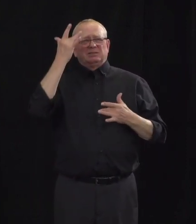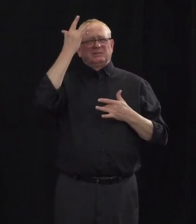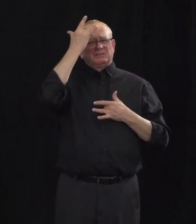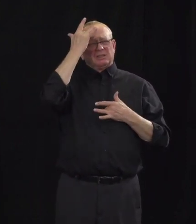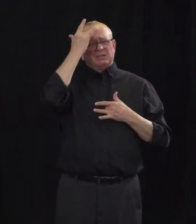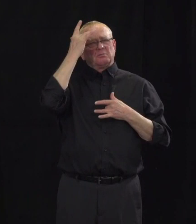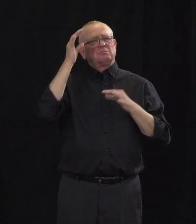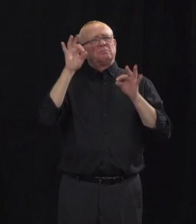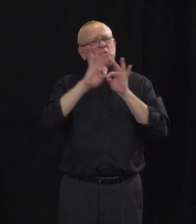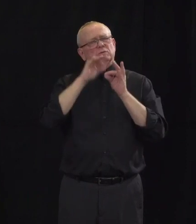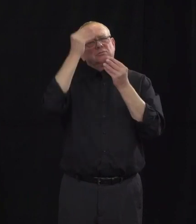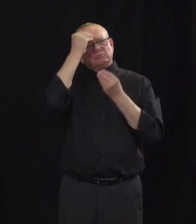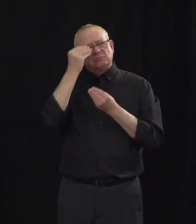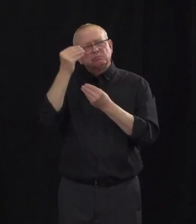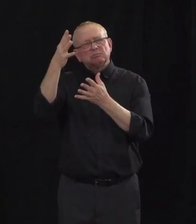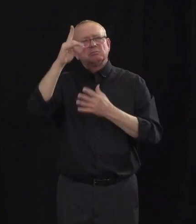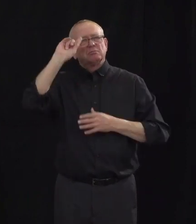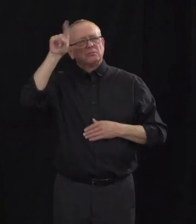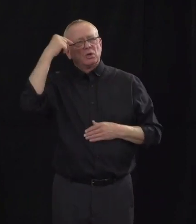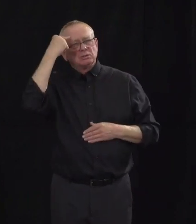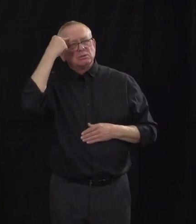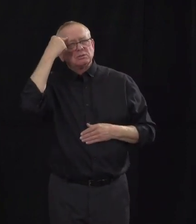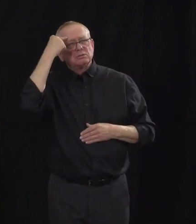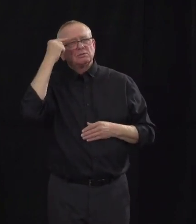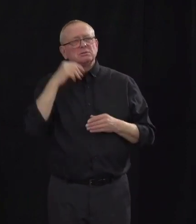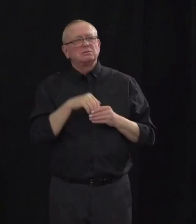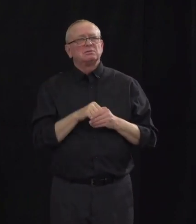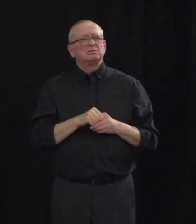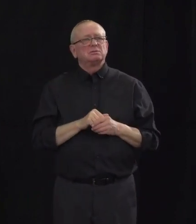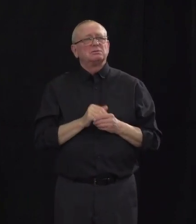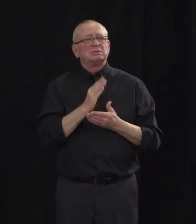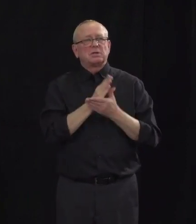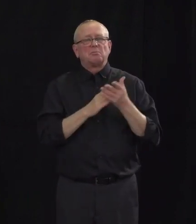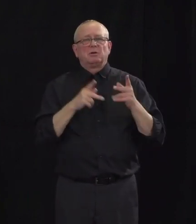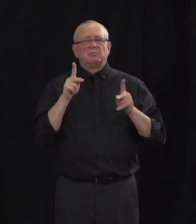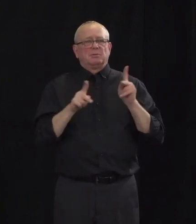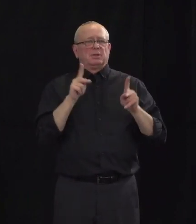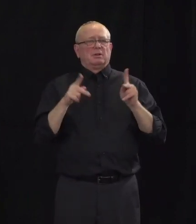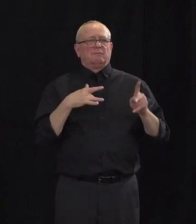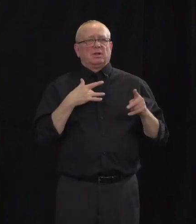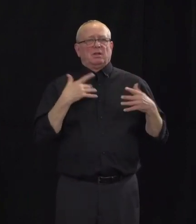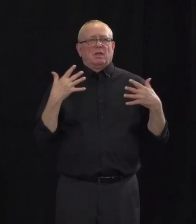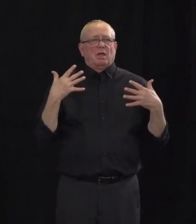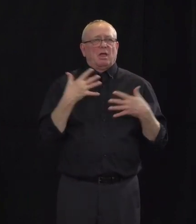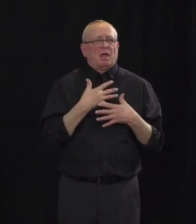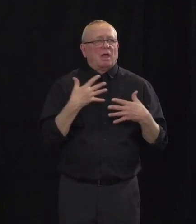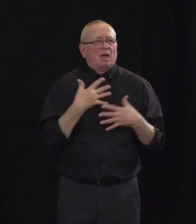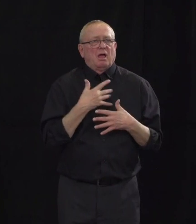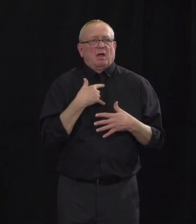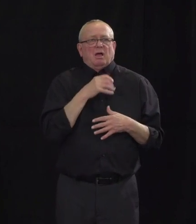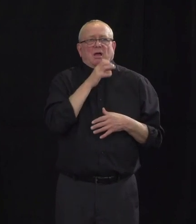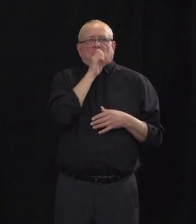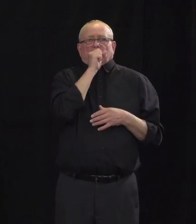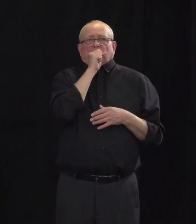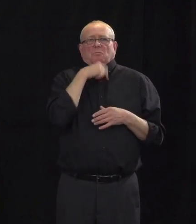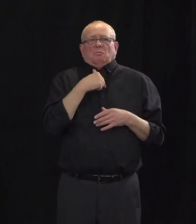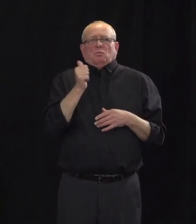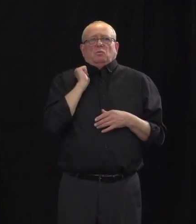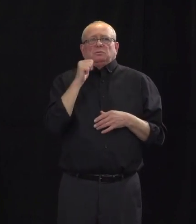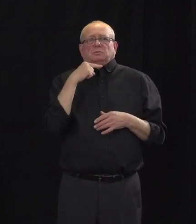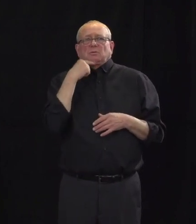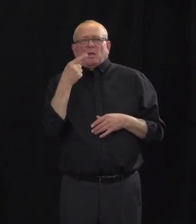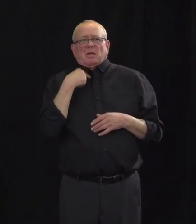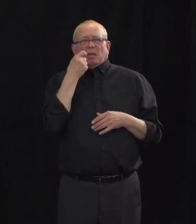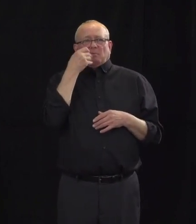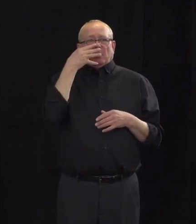of cough, runny nose, or fever for fear that they will not receive treatment. I want to assure people that they will receive treatment, and it